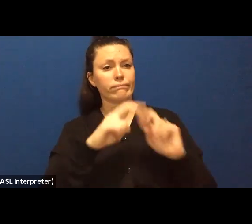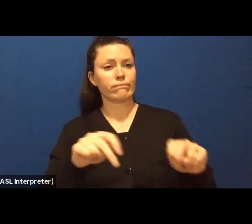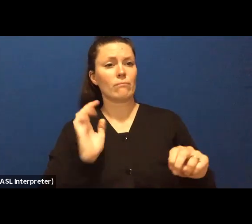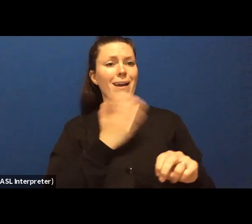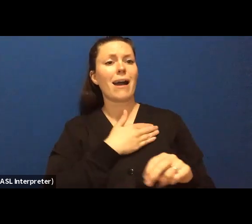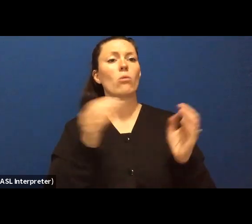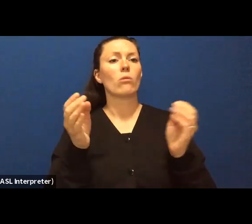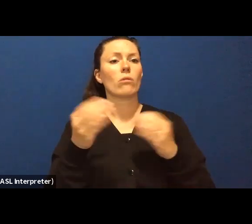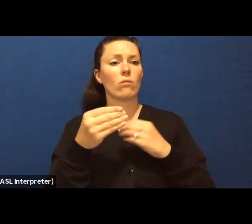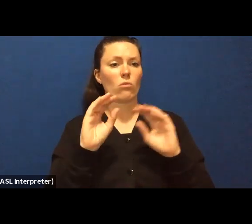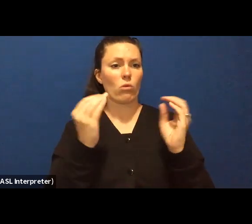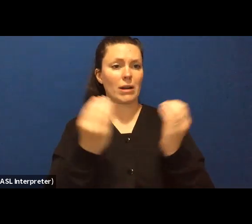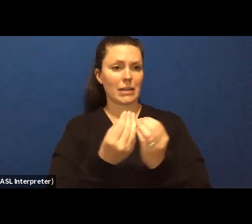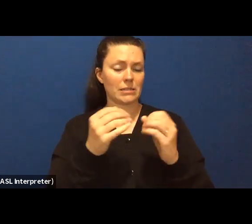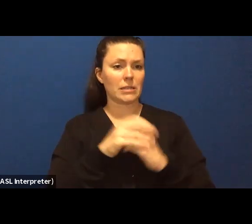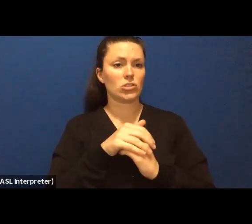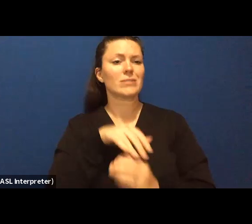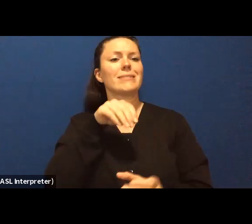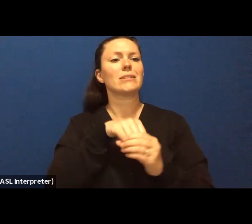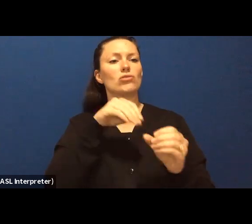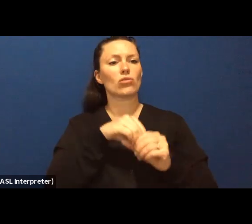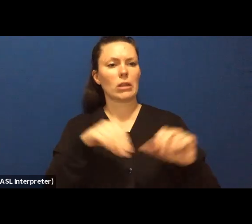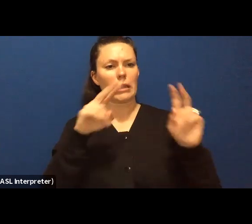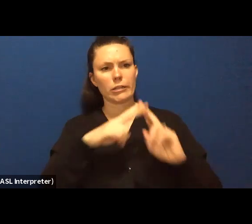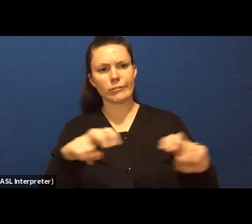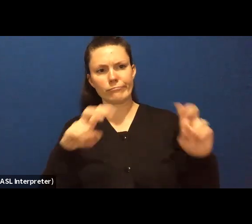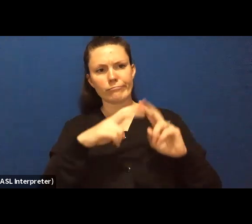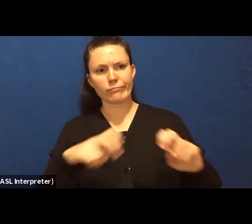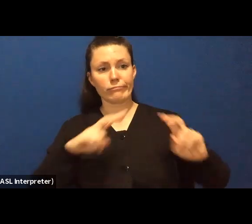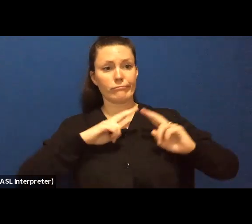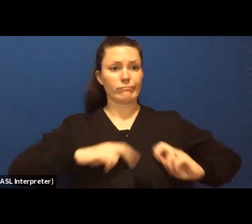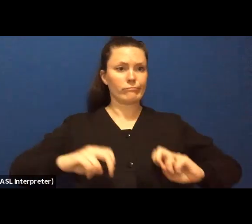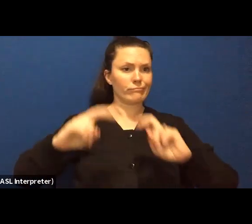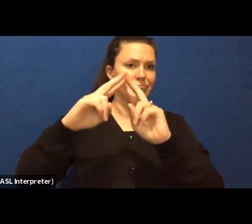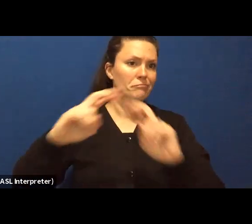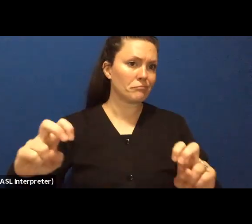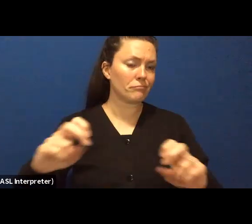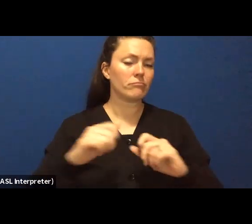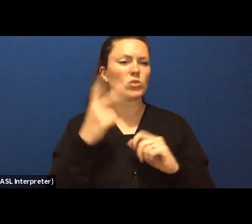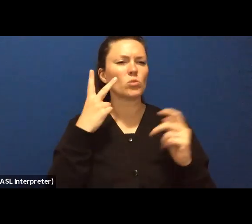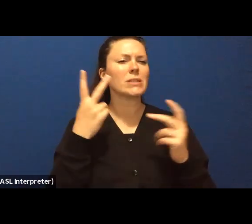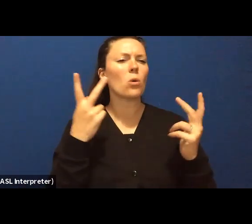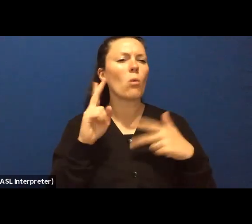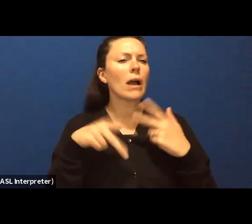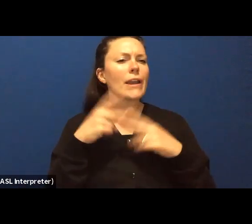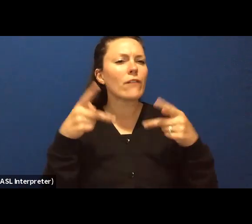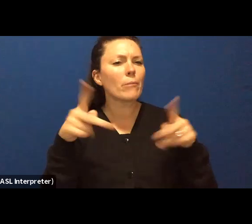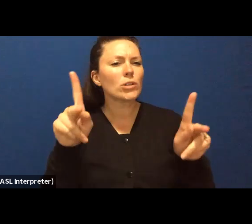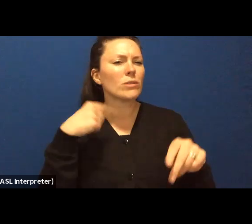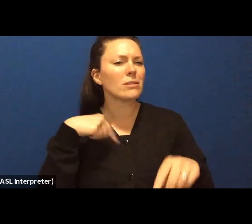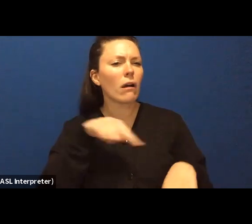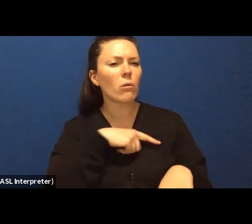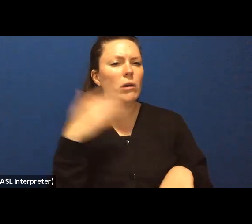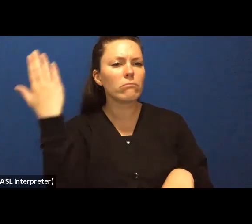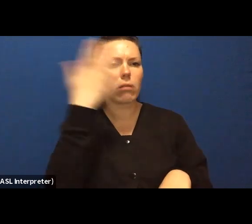internally to see where, what kind of opportunities are we missing to be able